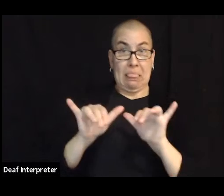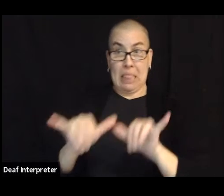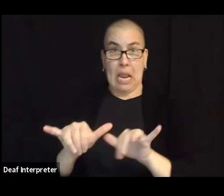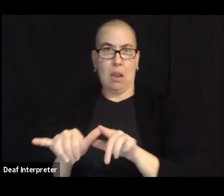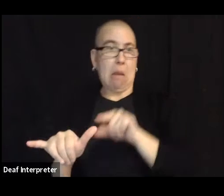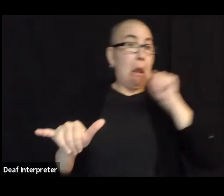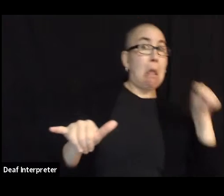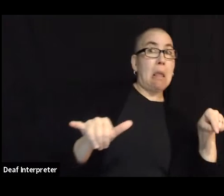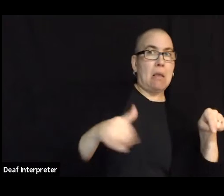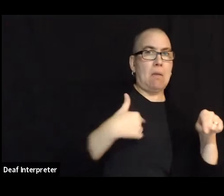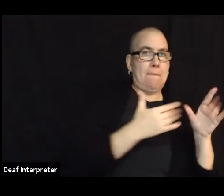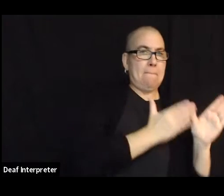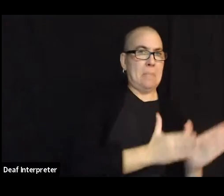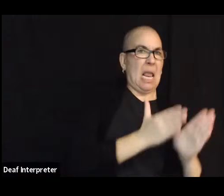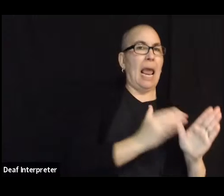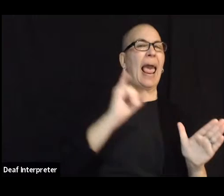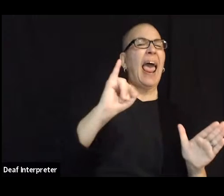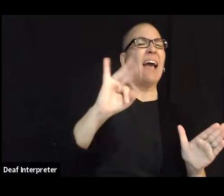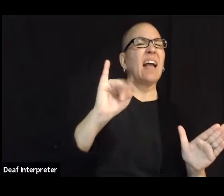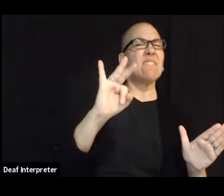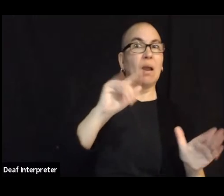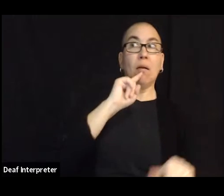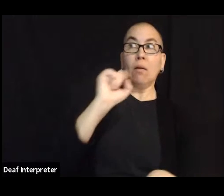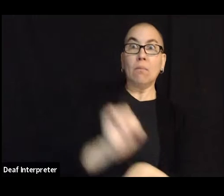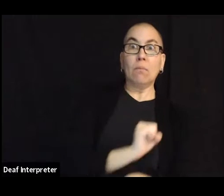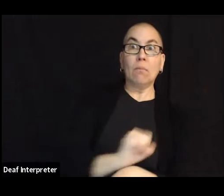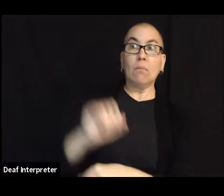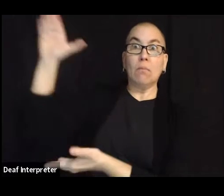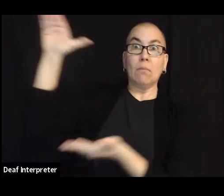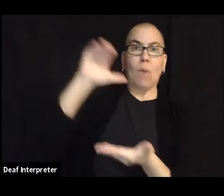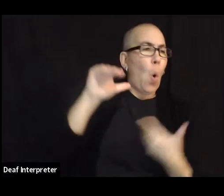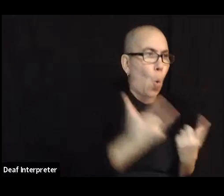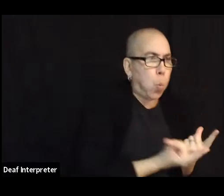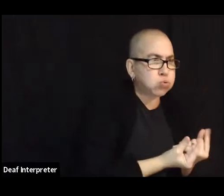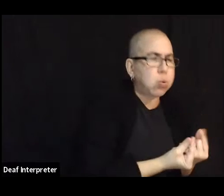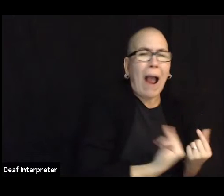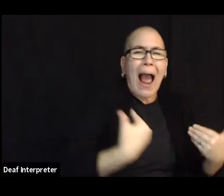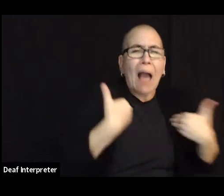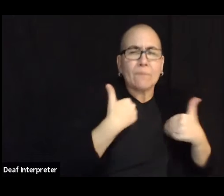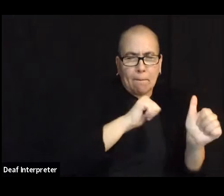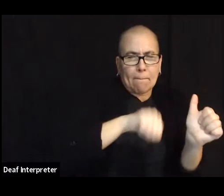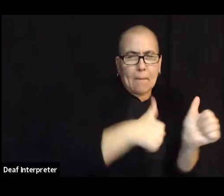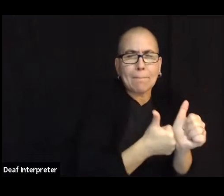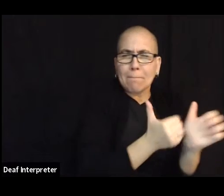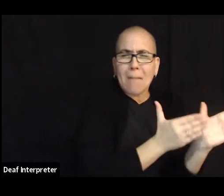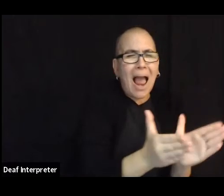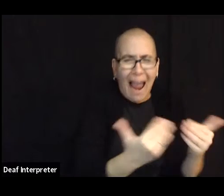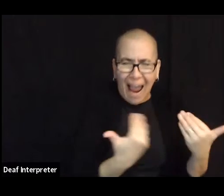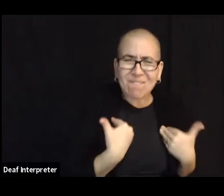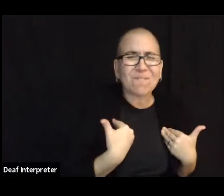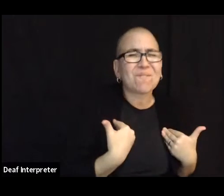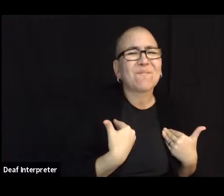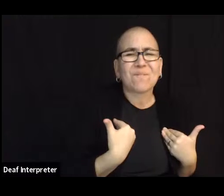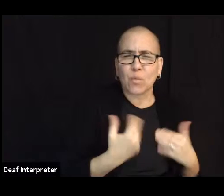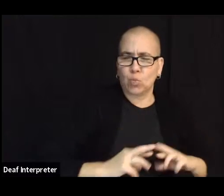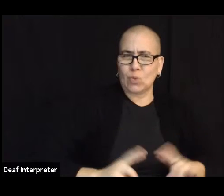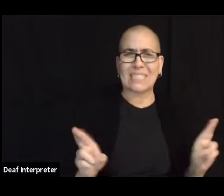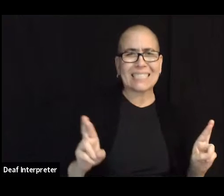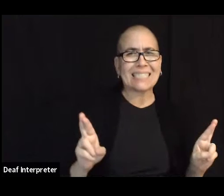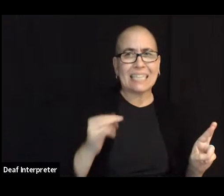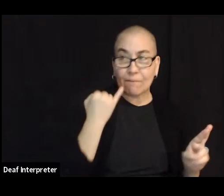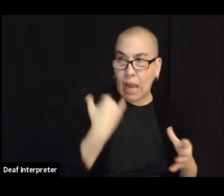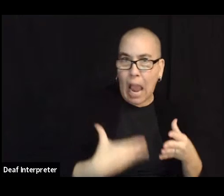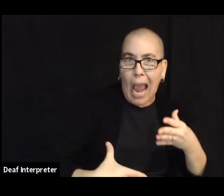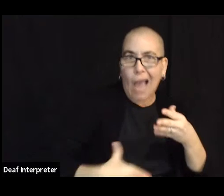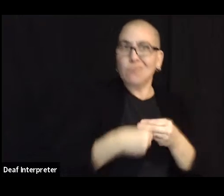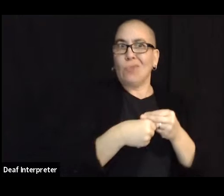finally do get more doses, and how we will be able to stand up additional clinic sites and